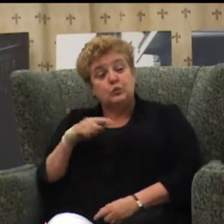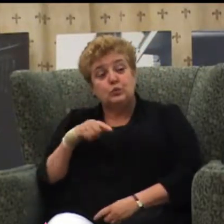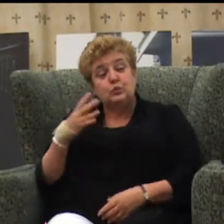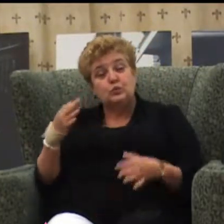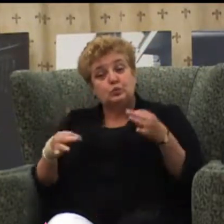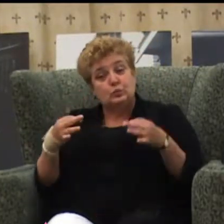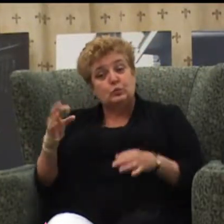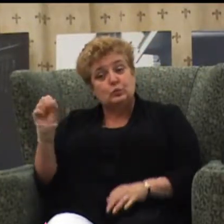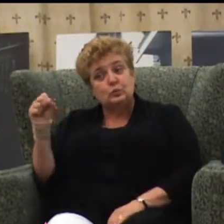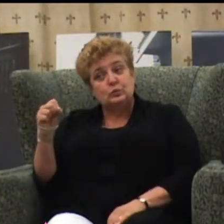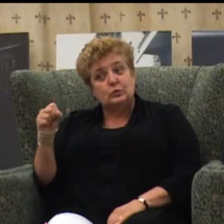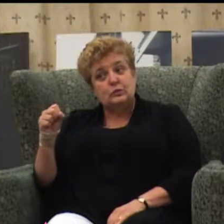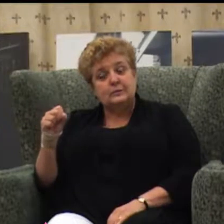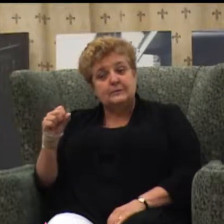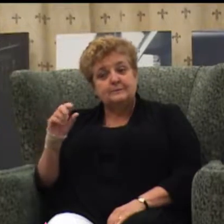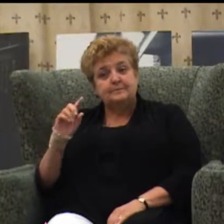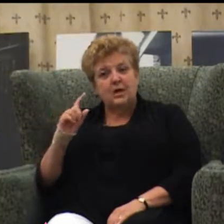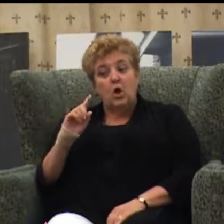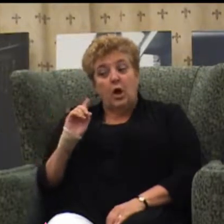We make bets.